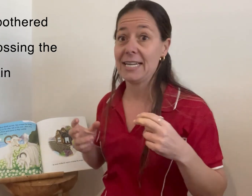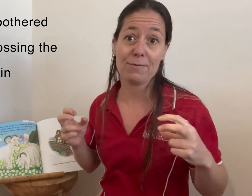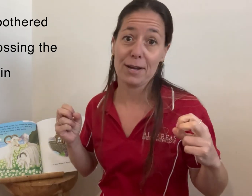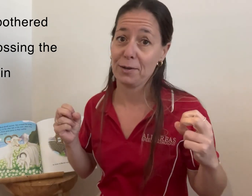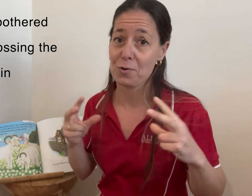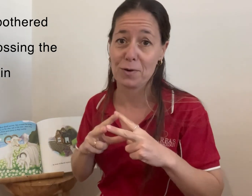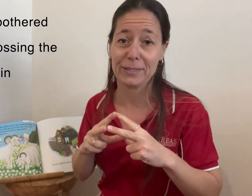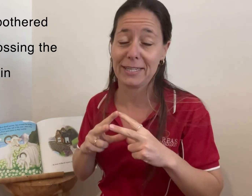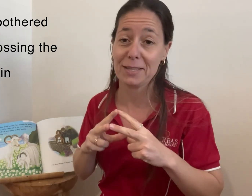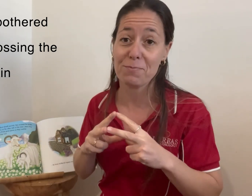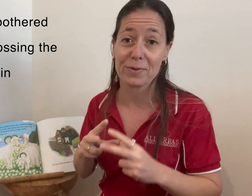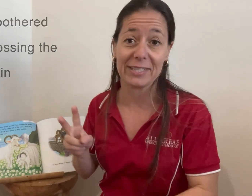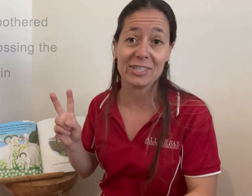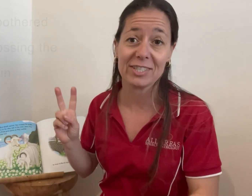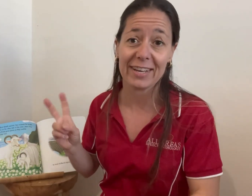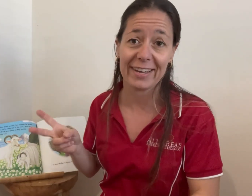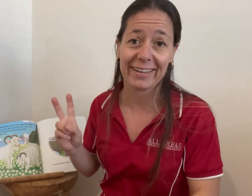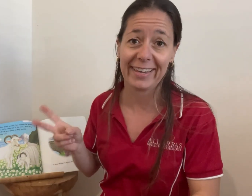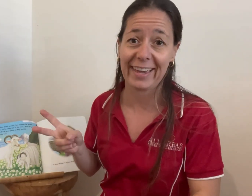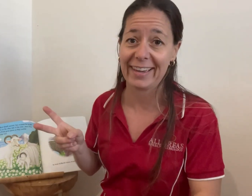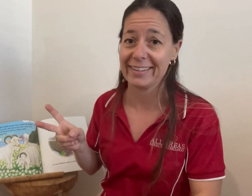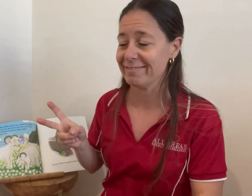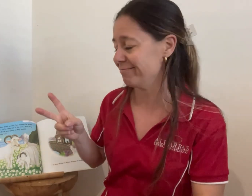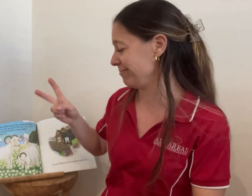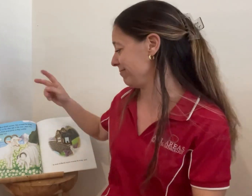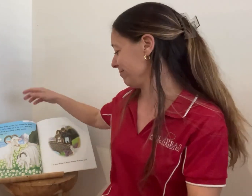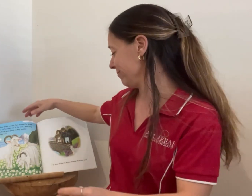anyone crossing the bridge again.